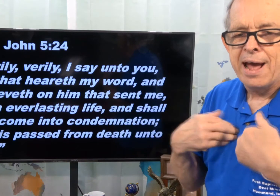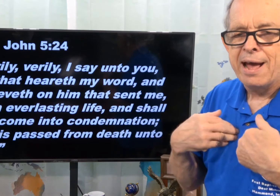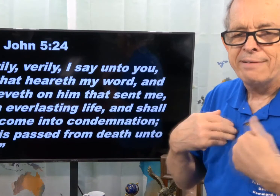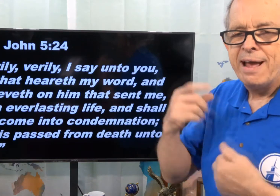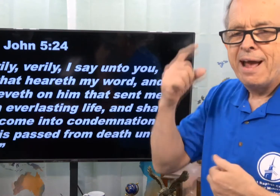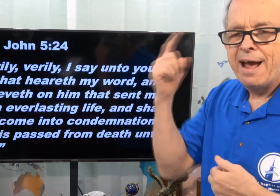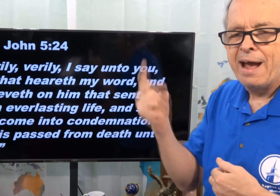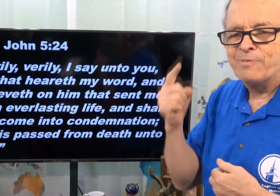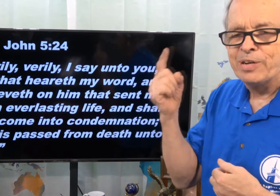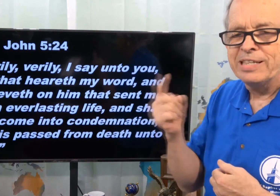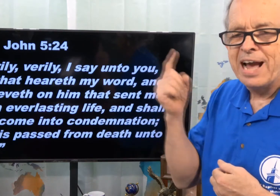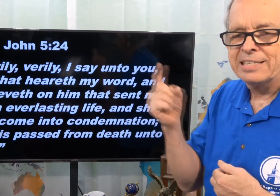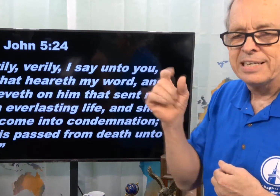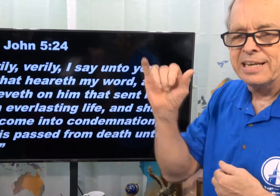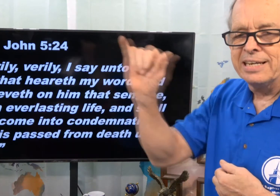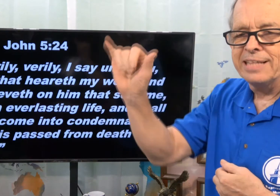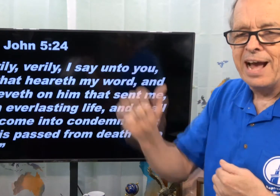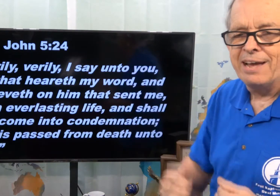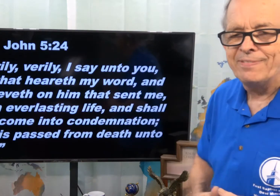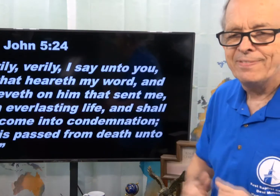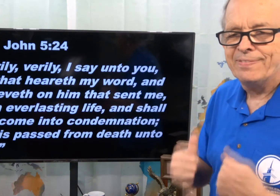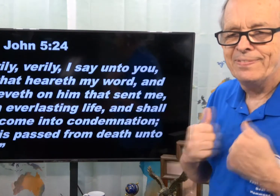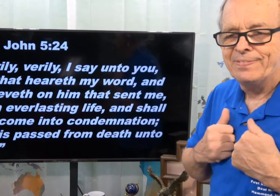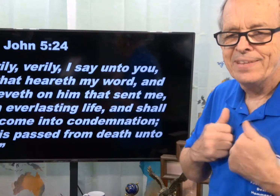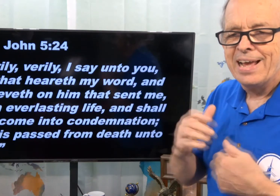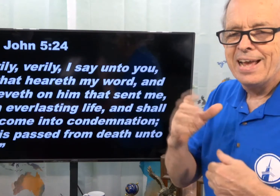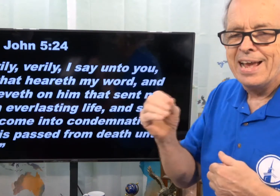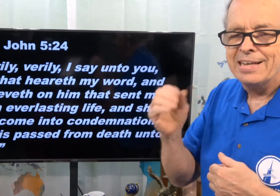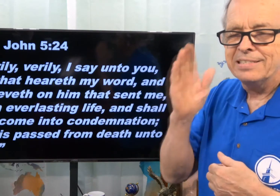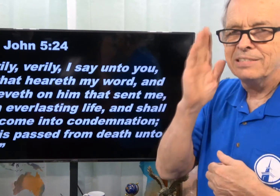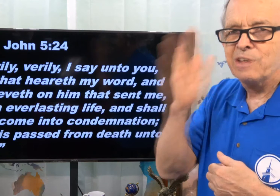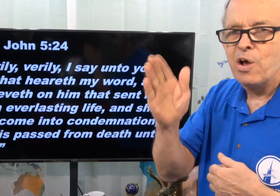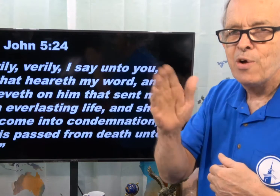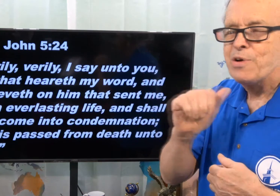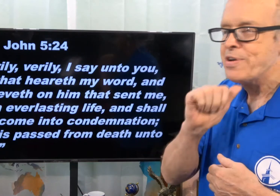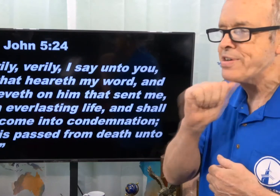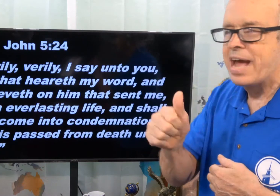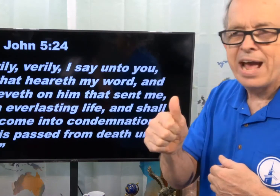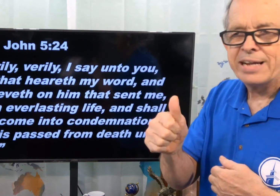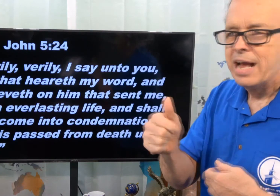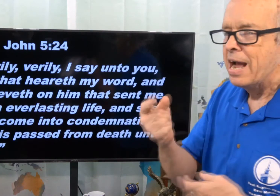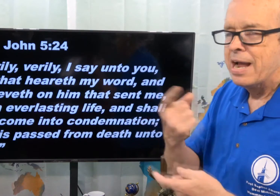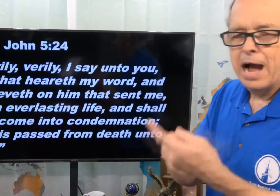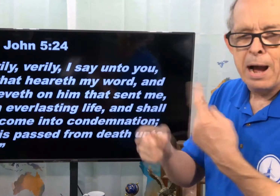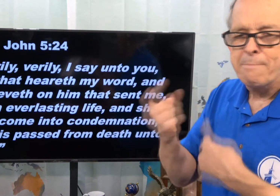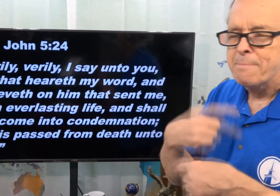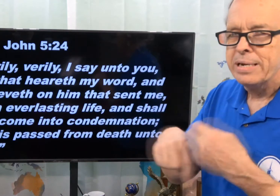and everlasting life, and shall not come